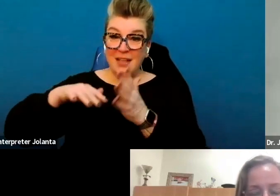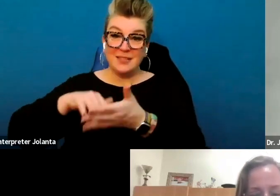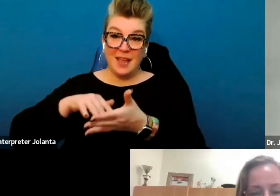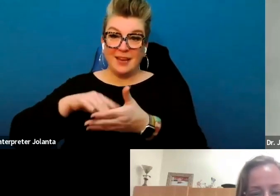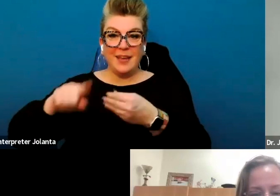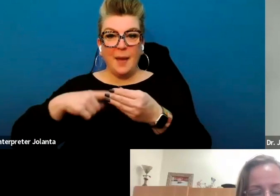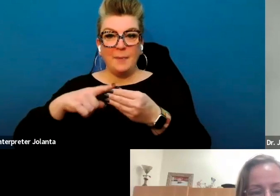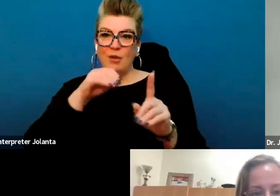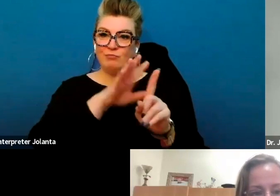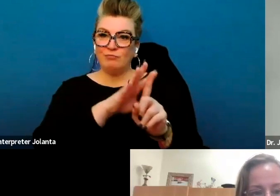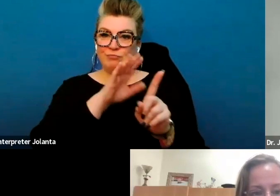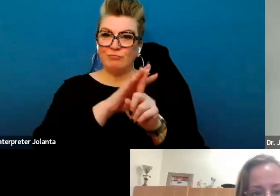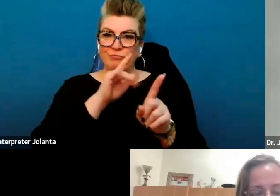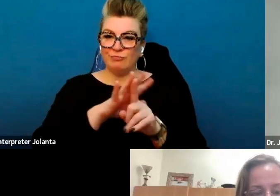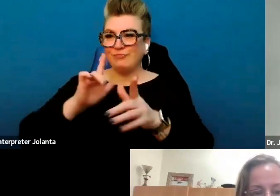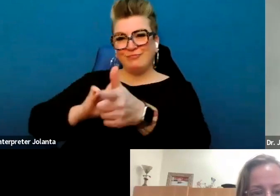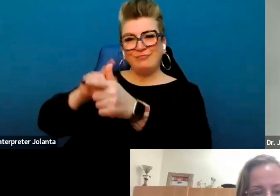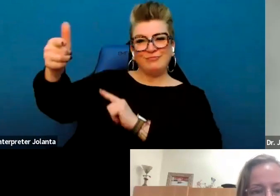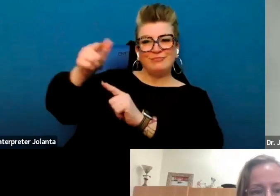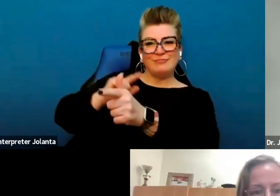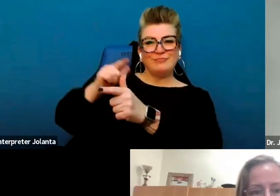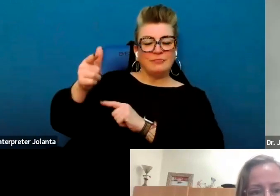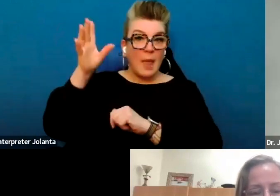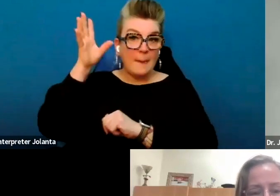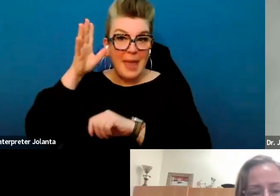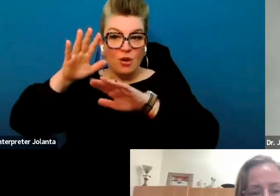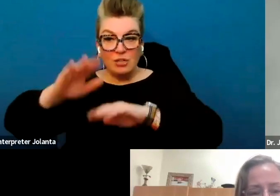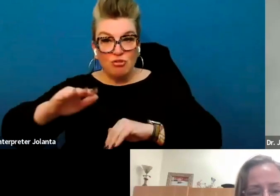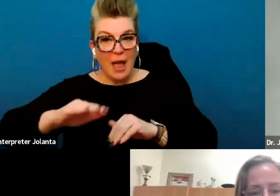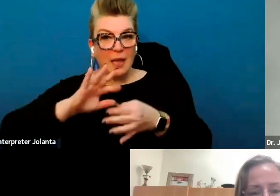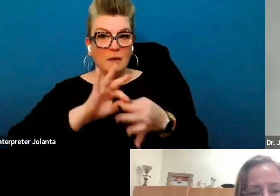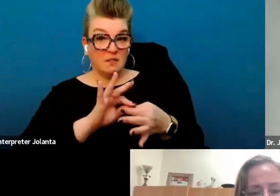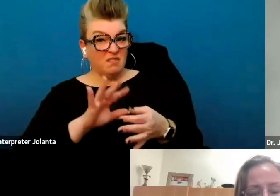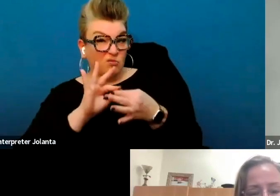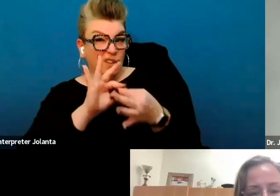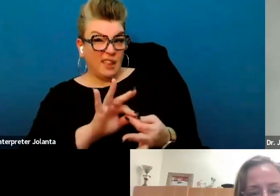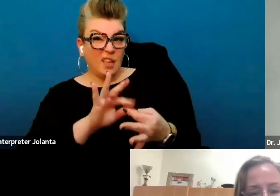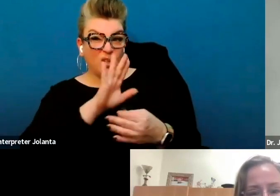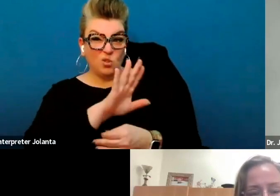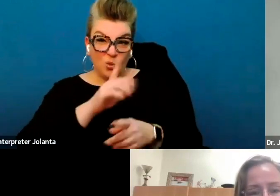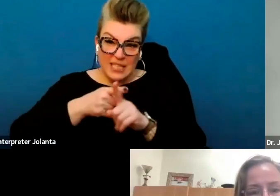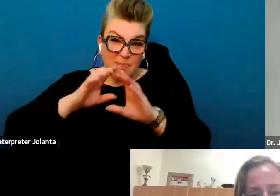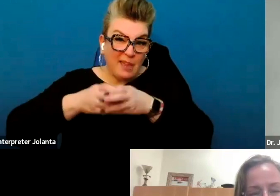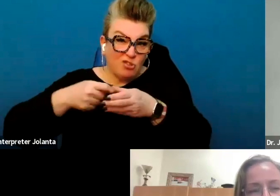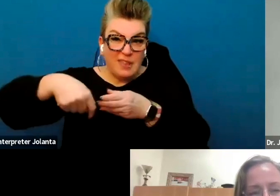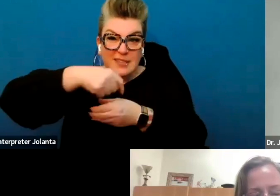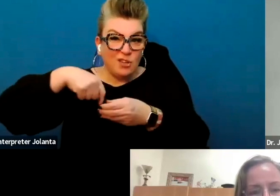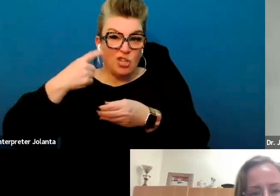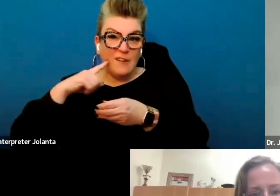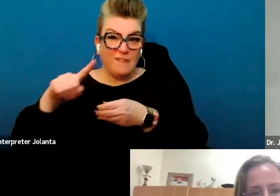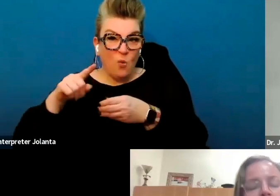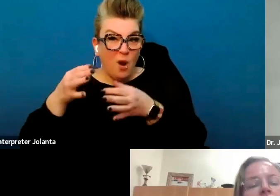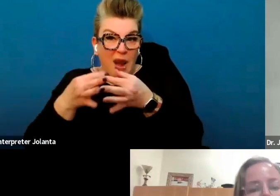how shared reading between the parent and child was related to specialization for language kind of